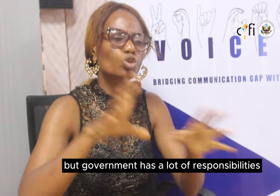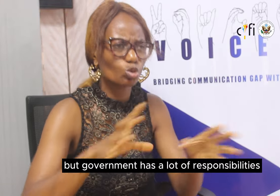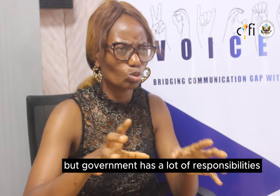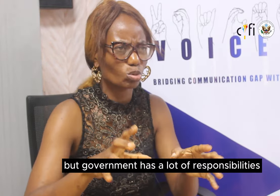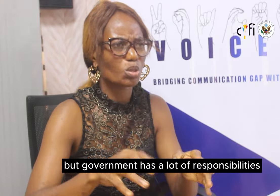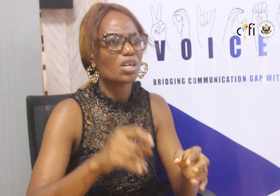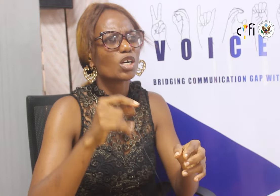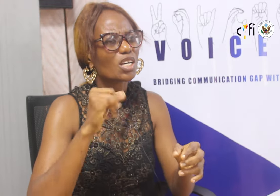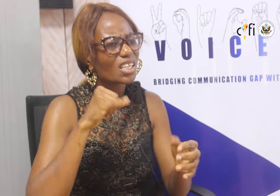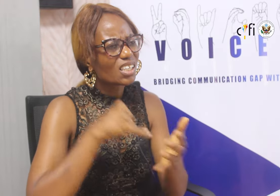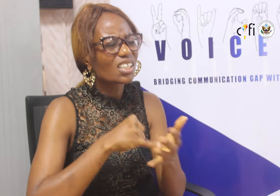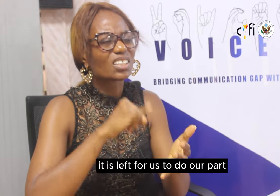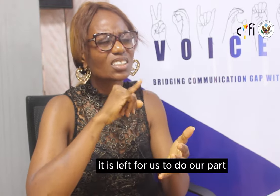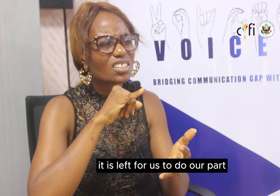achieve.